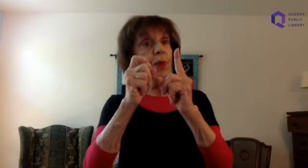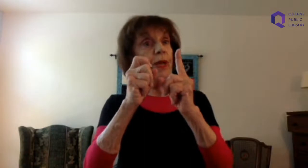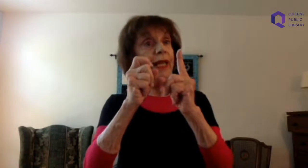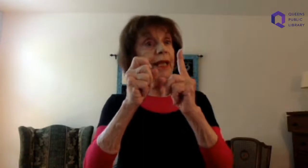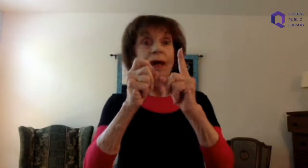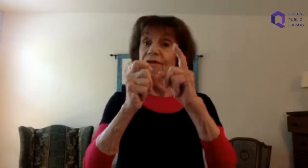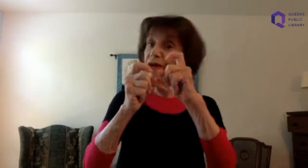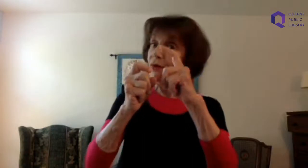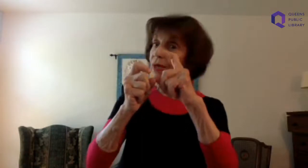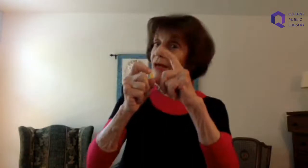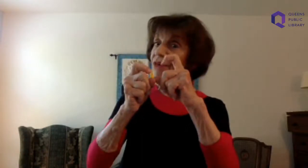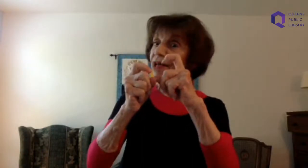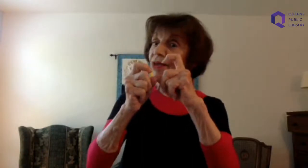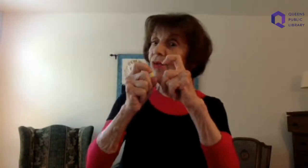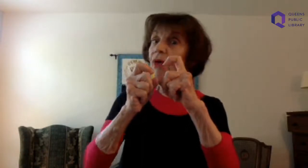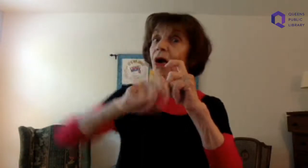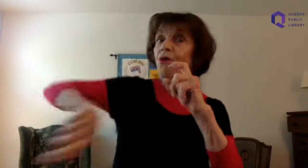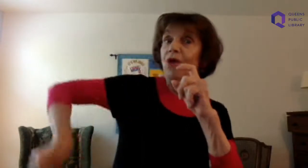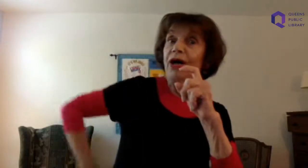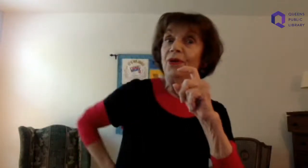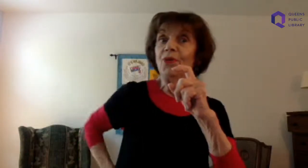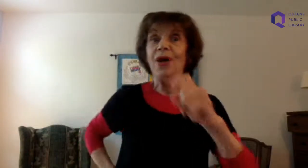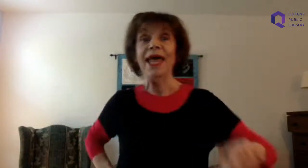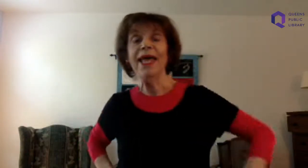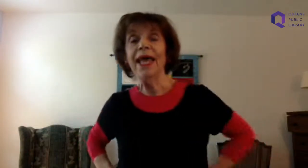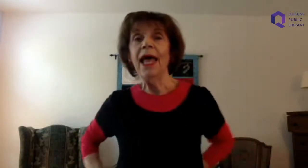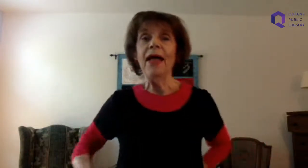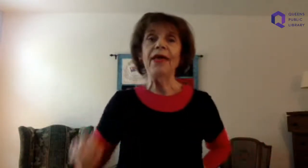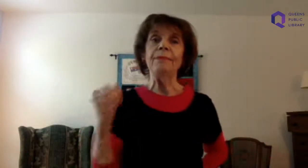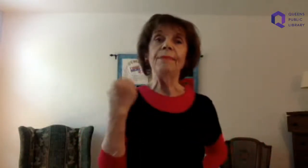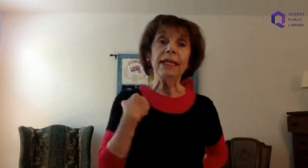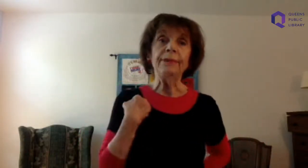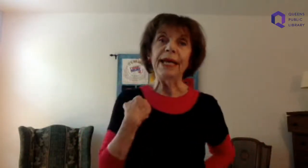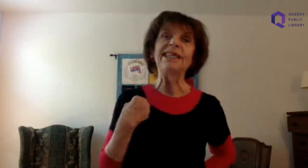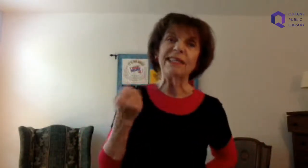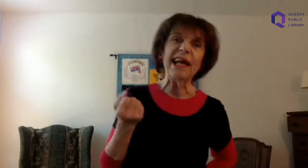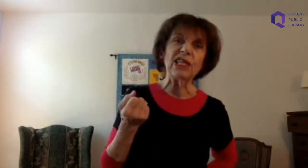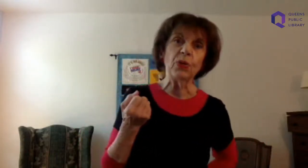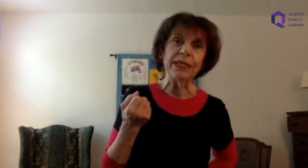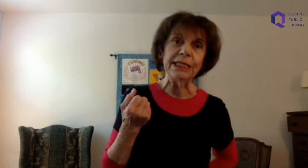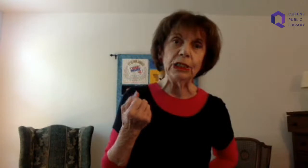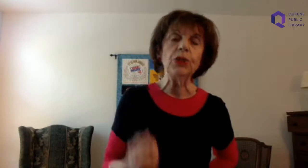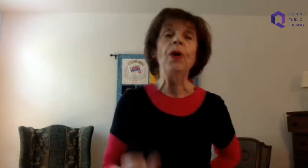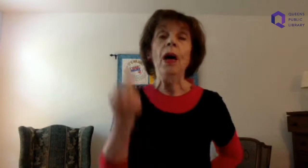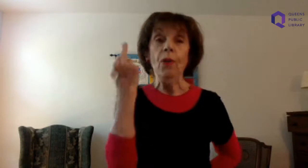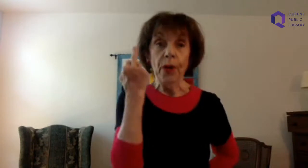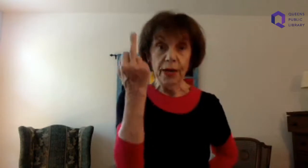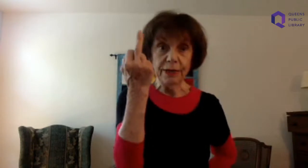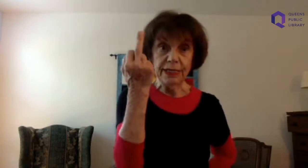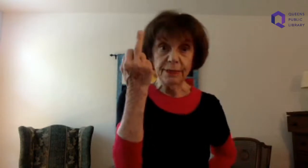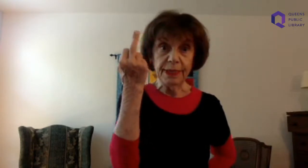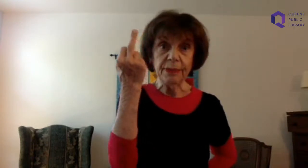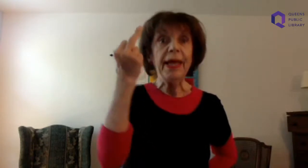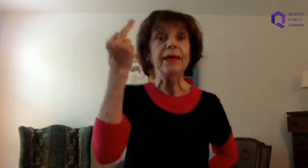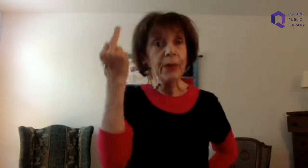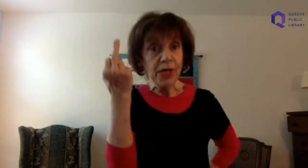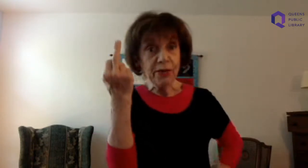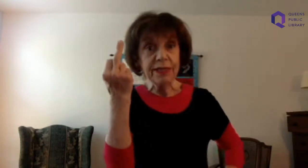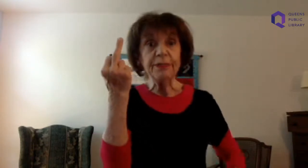morning? Very well, I thank you. Run away. And then middleman is not so easy to do. Where is middleman? Where is